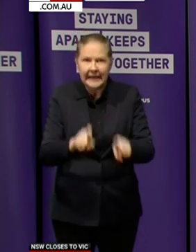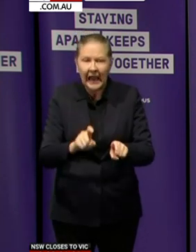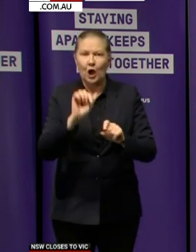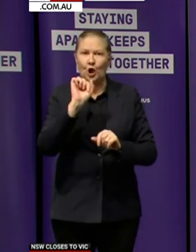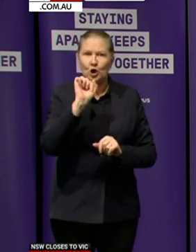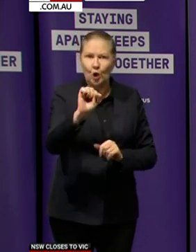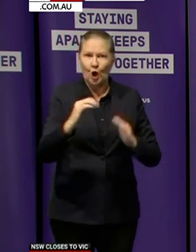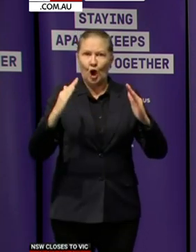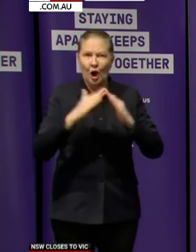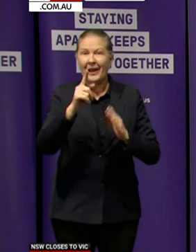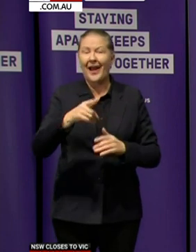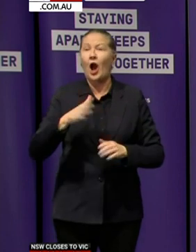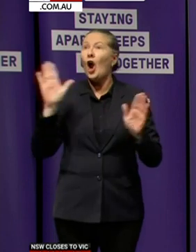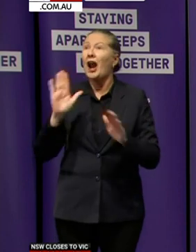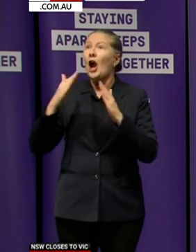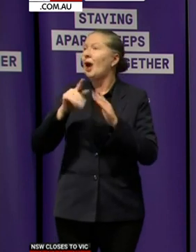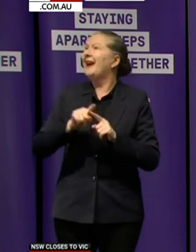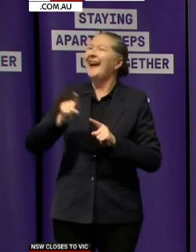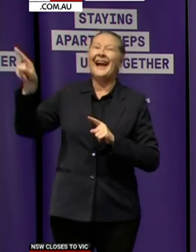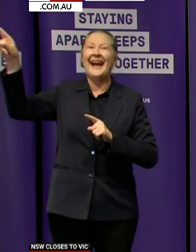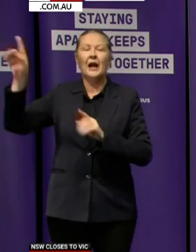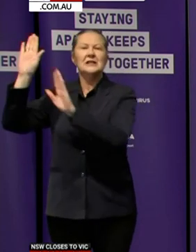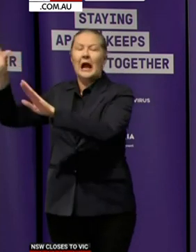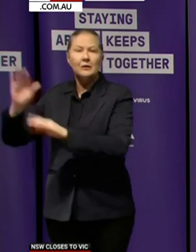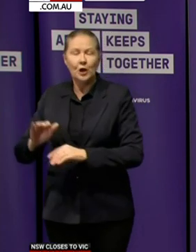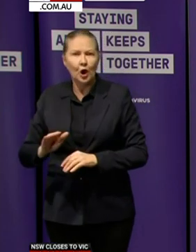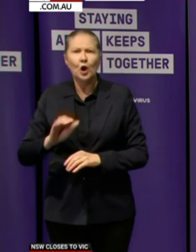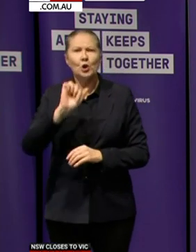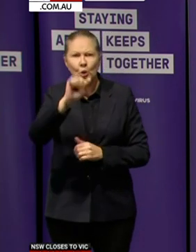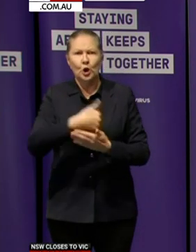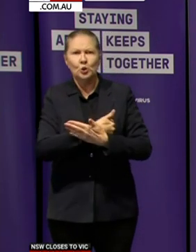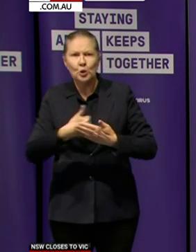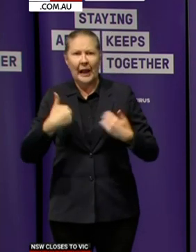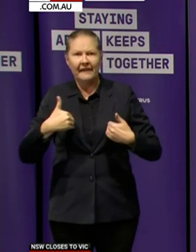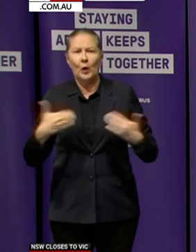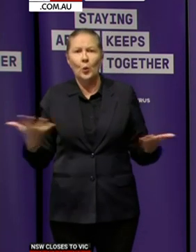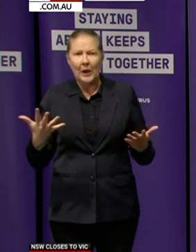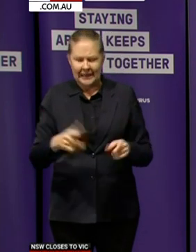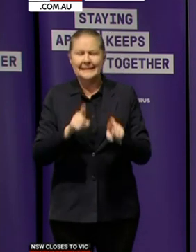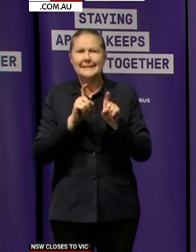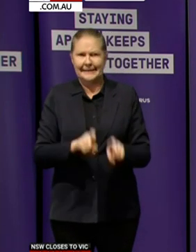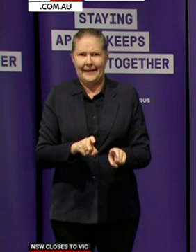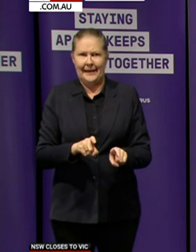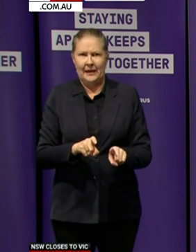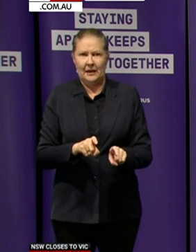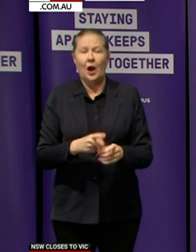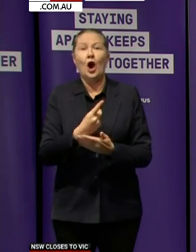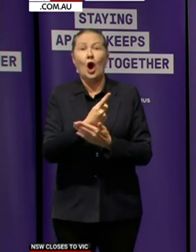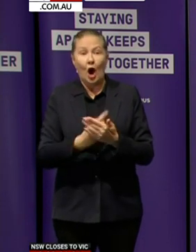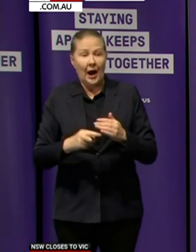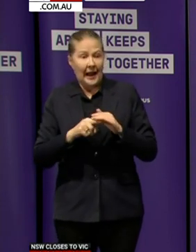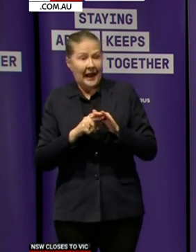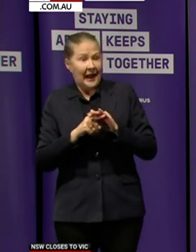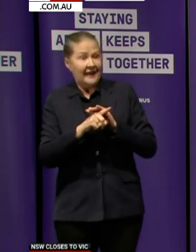stay at your second home. Your principal place of residence is where you must be, except for the 4 reasons to